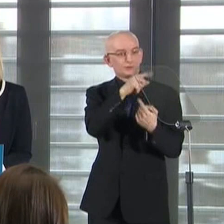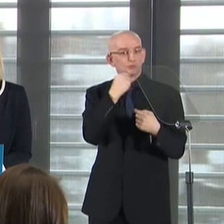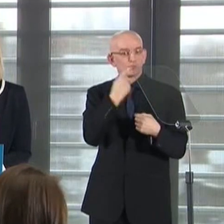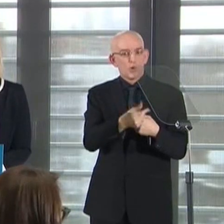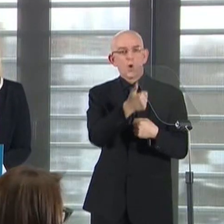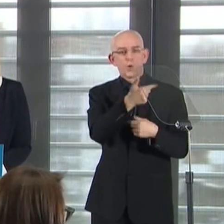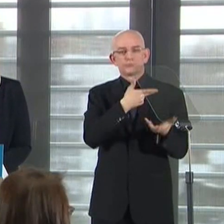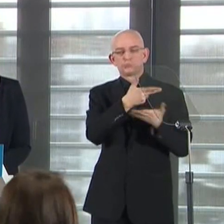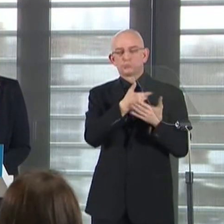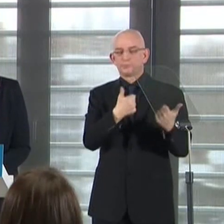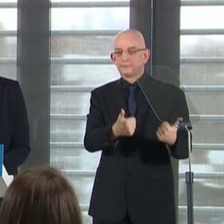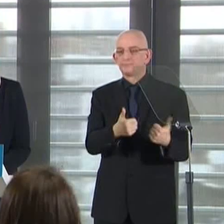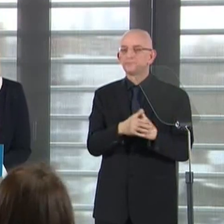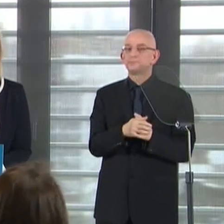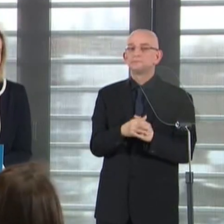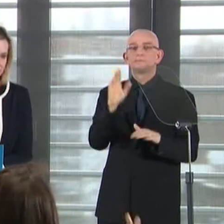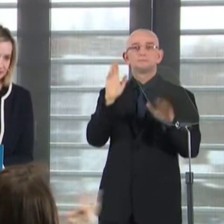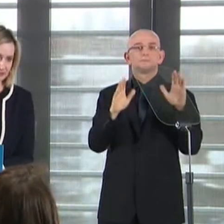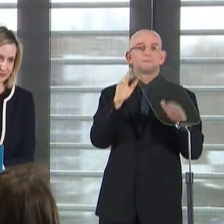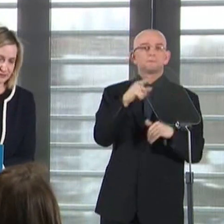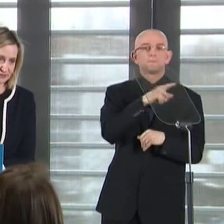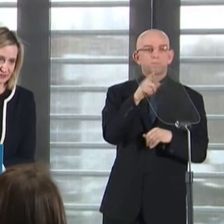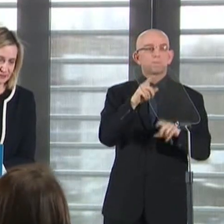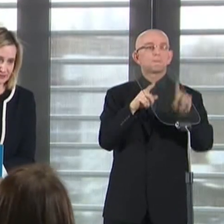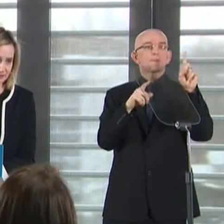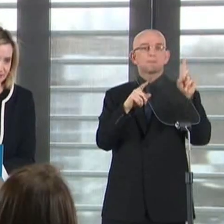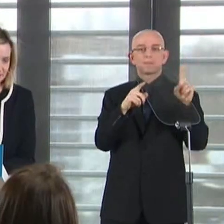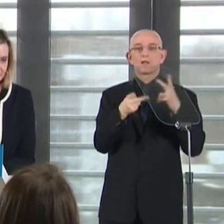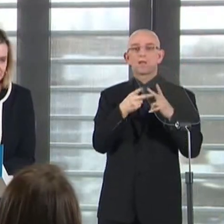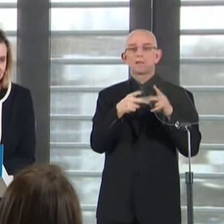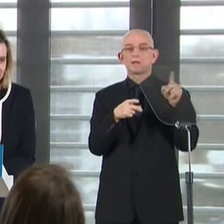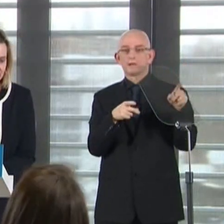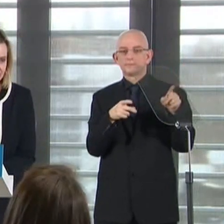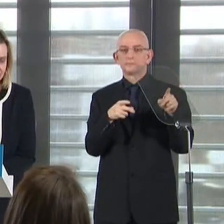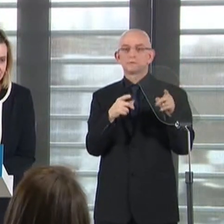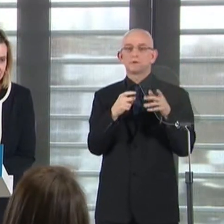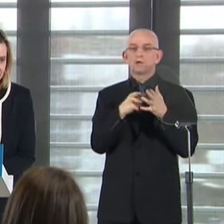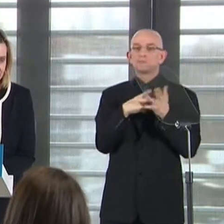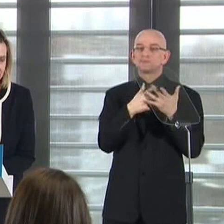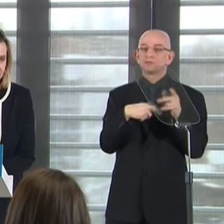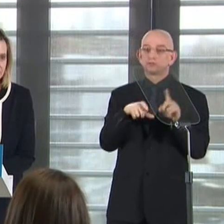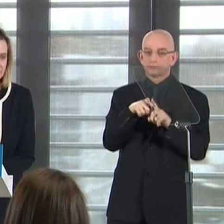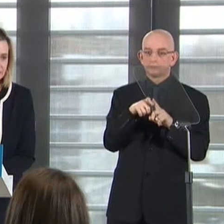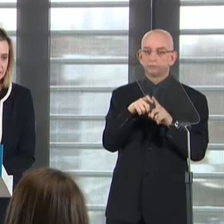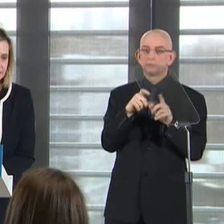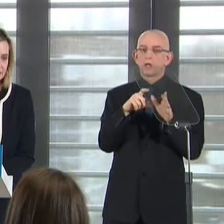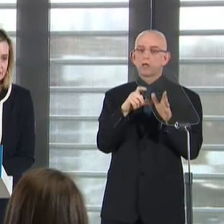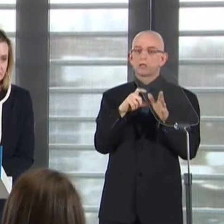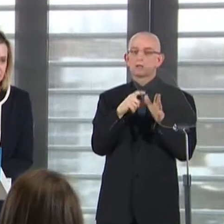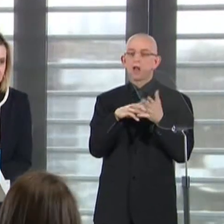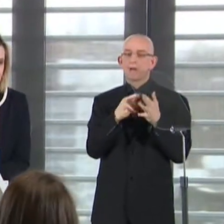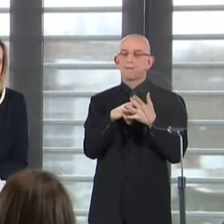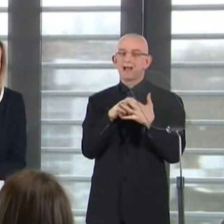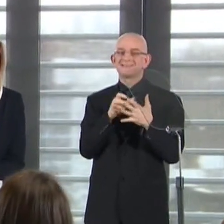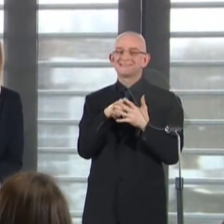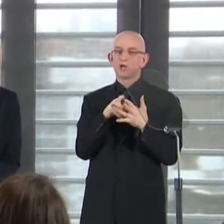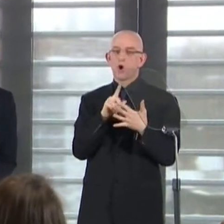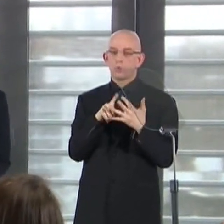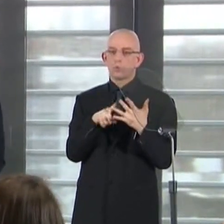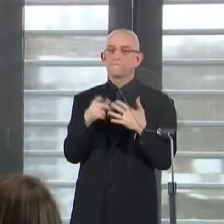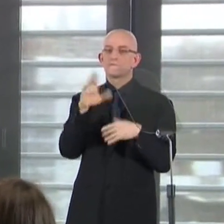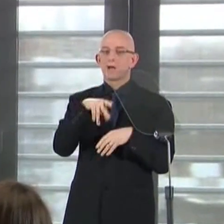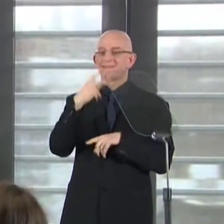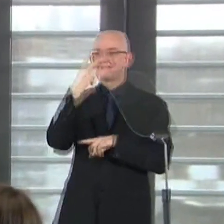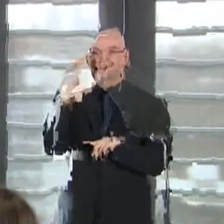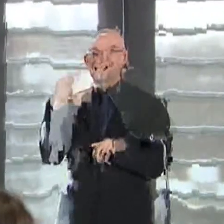to it. A question for me. I'm Richard Kramer, CEO of Sense. We're here for everyone with complex